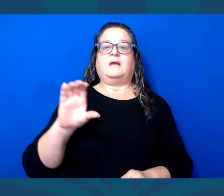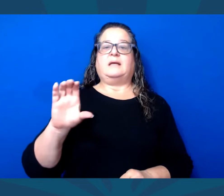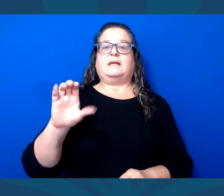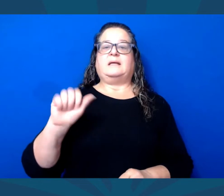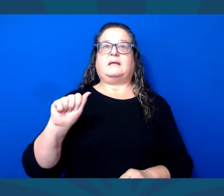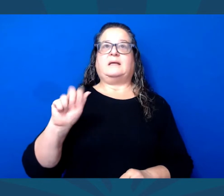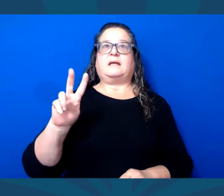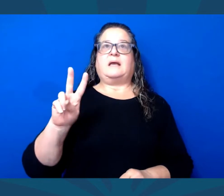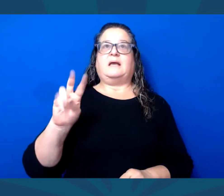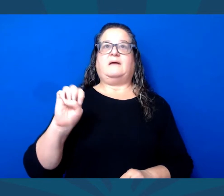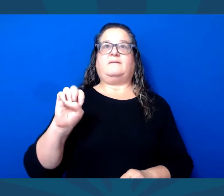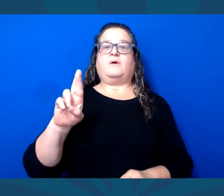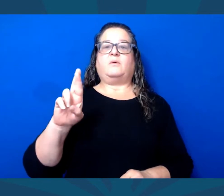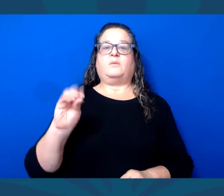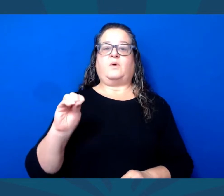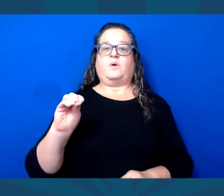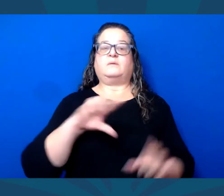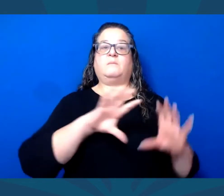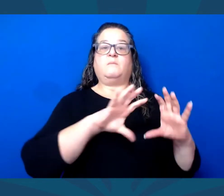Janelle Wood.